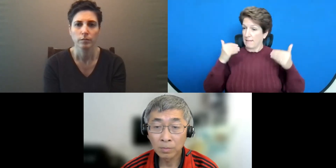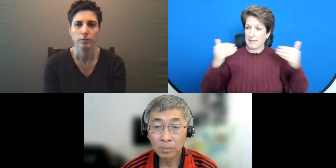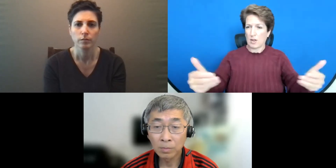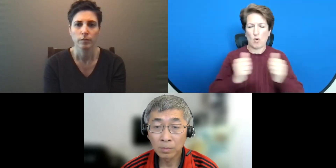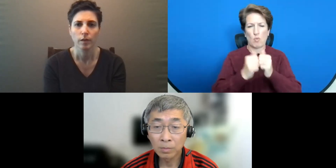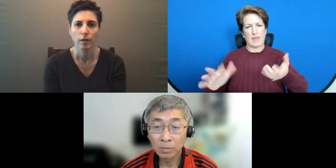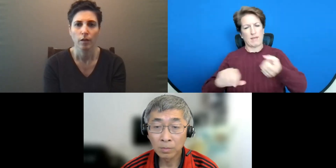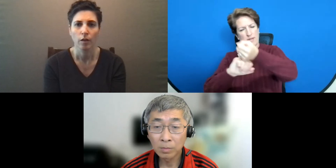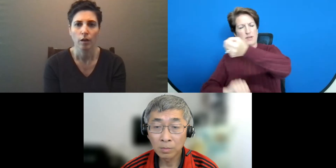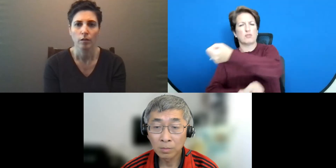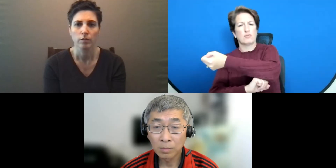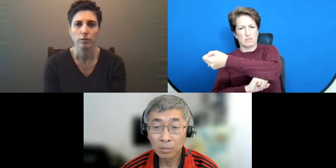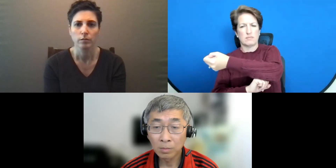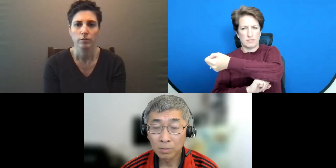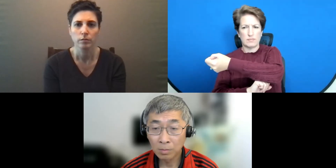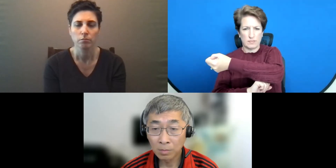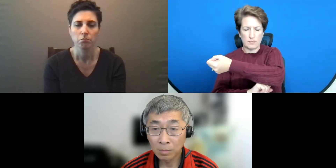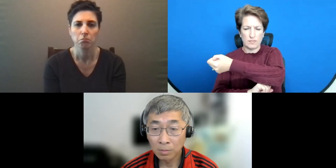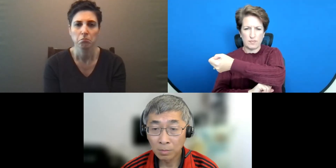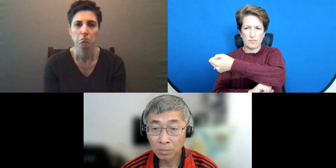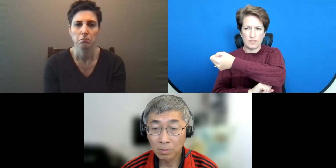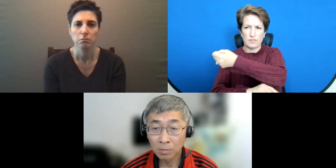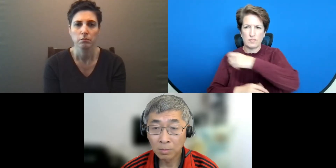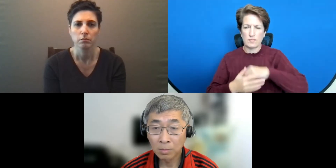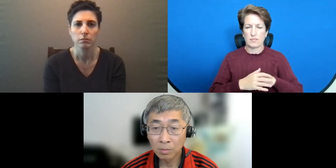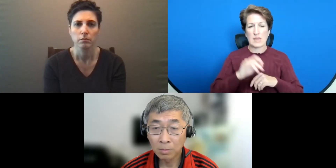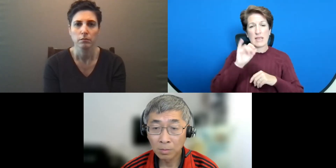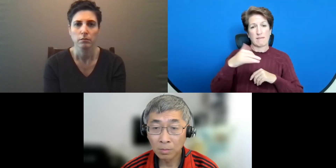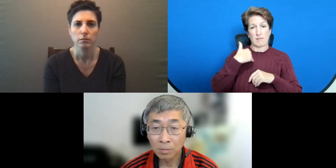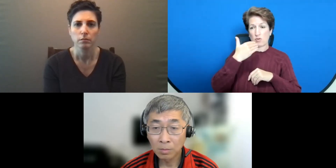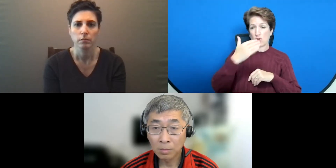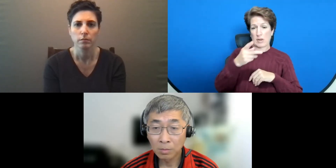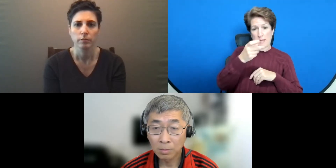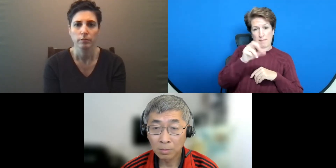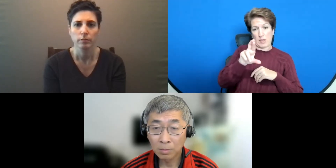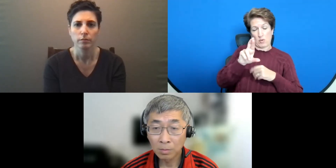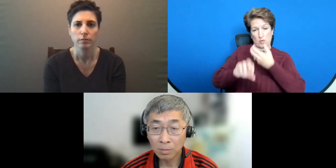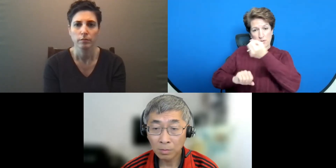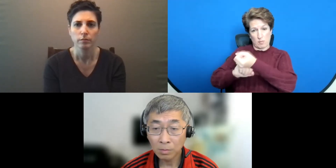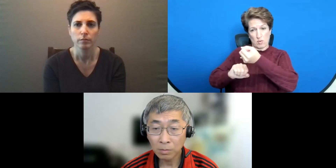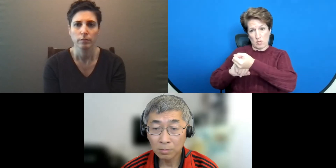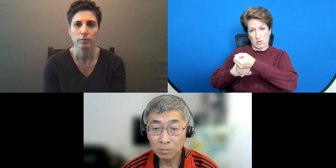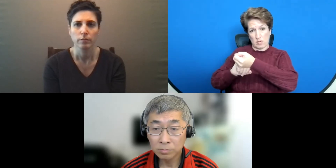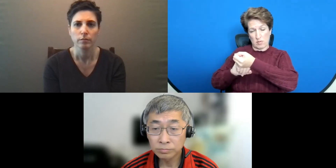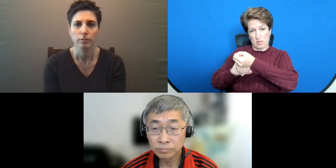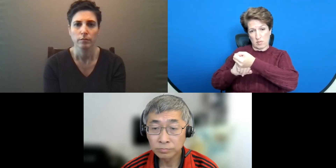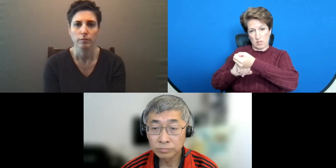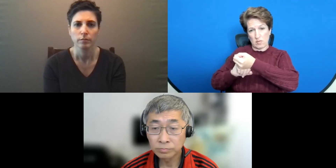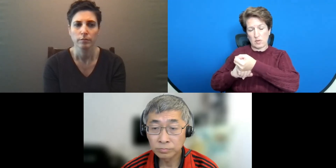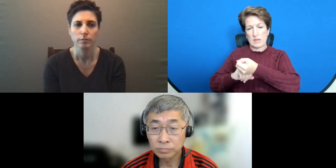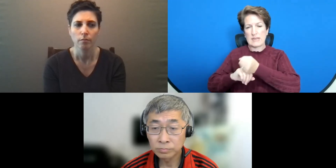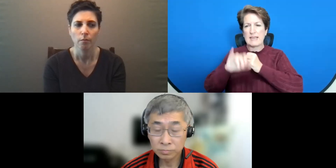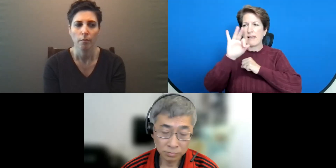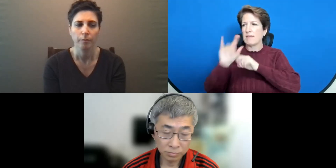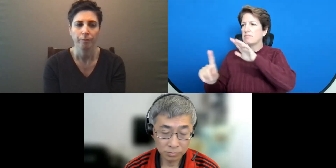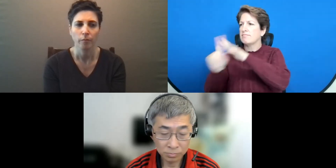believe so that when you have peer support, you can direct concerns